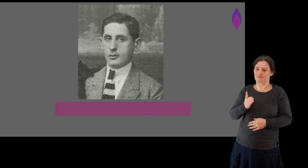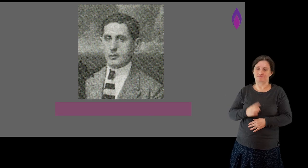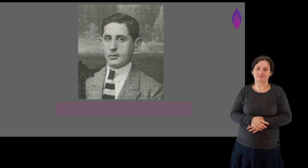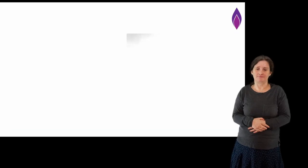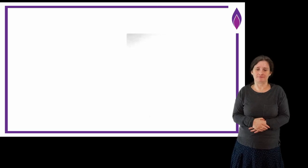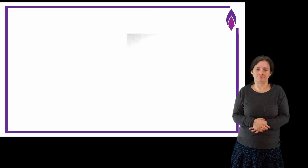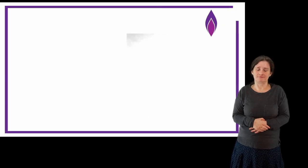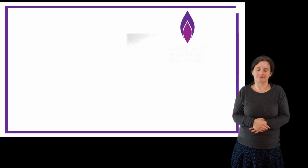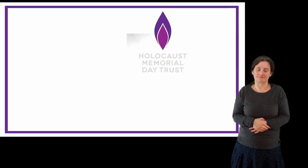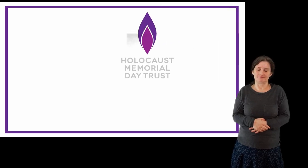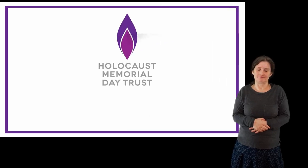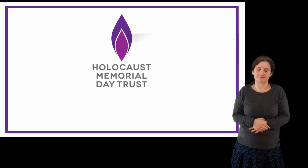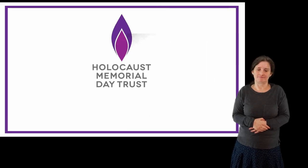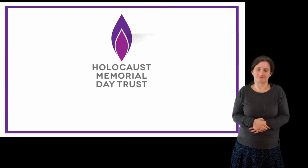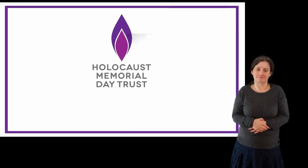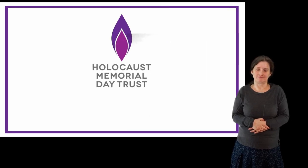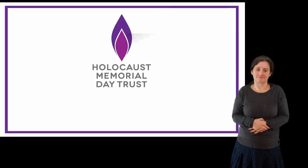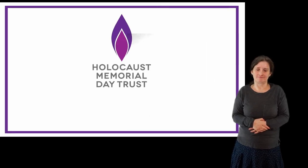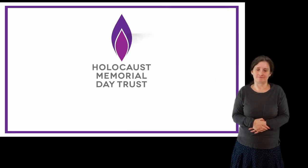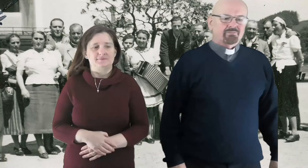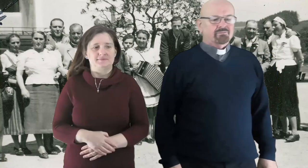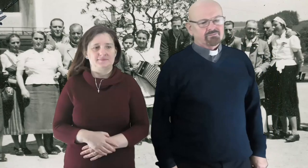1889 to 1942.